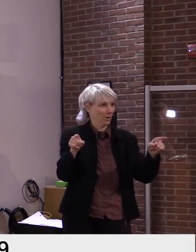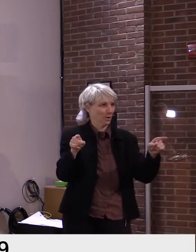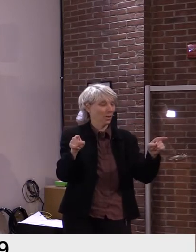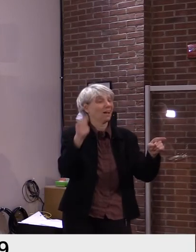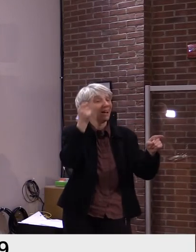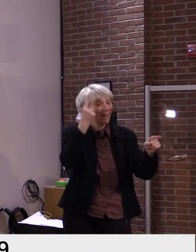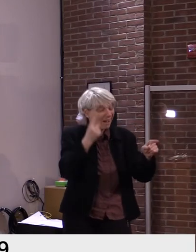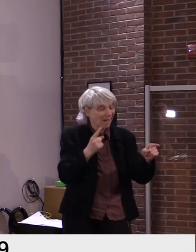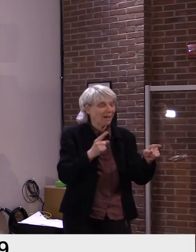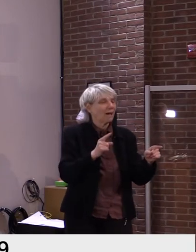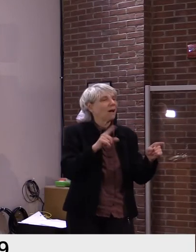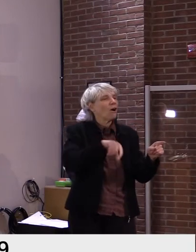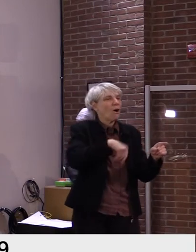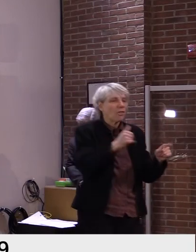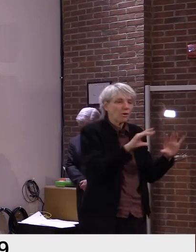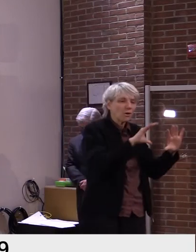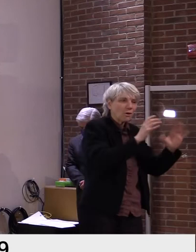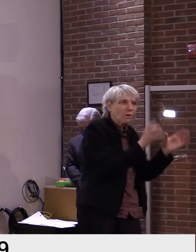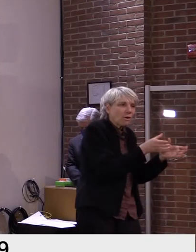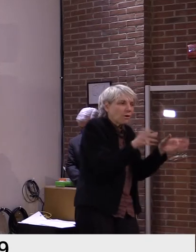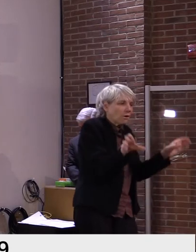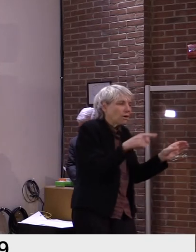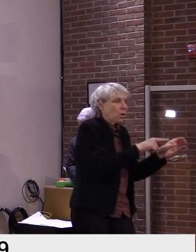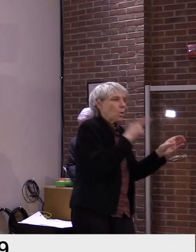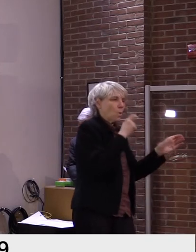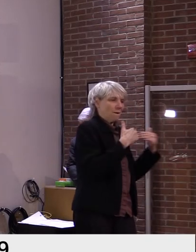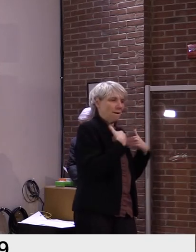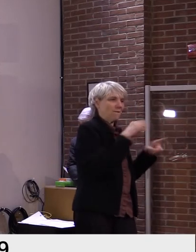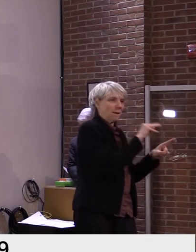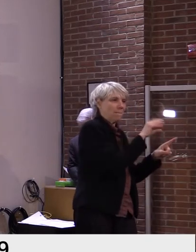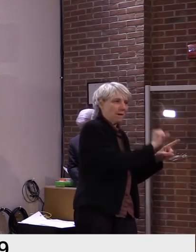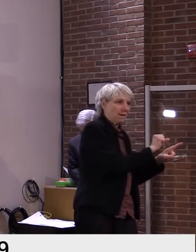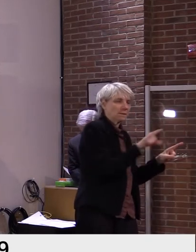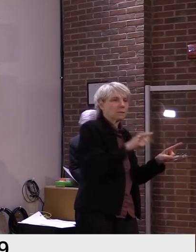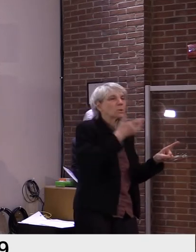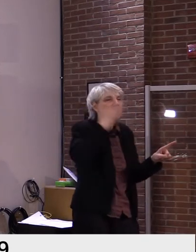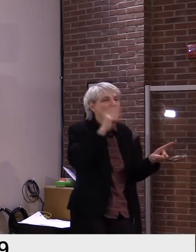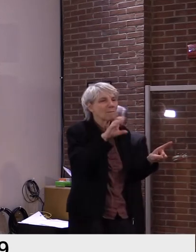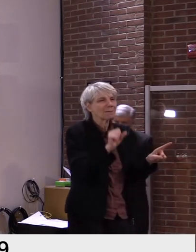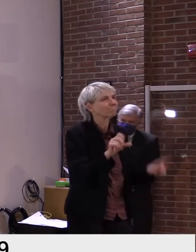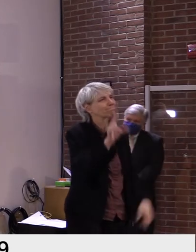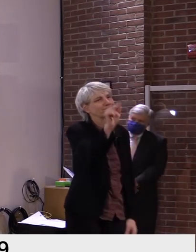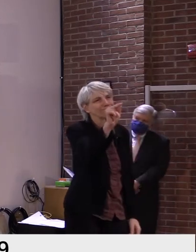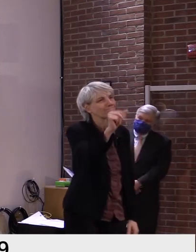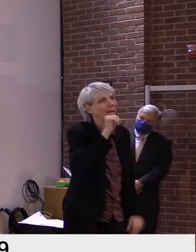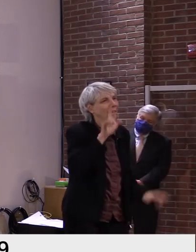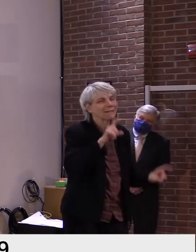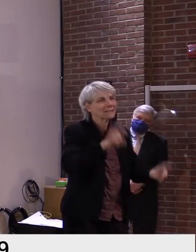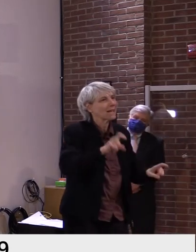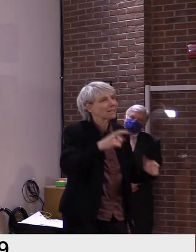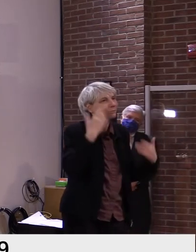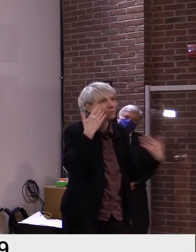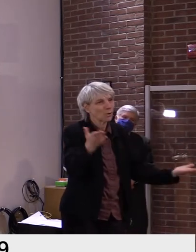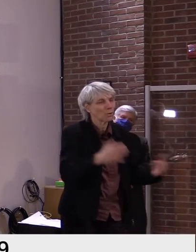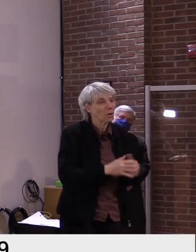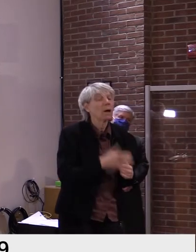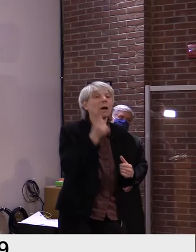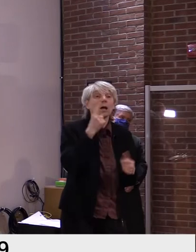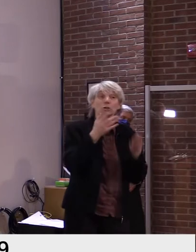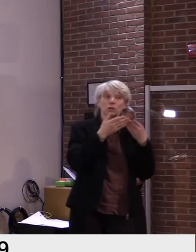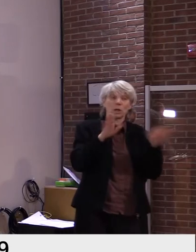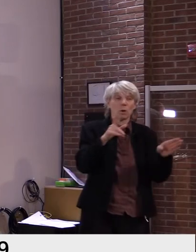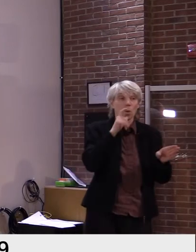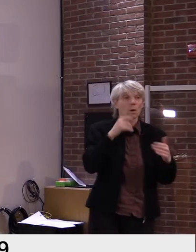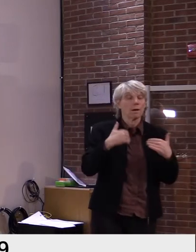Multiple sclerosis is clearly a chronic condition. It does elevate one's risk of having a more severe part